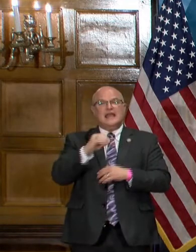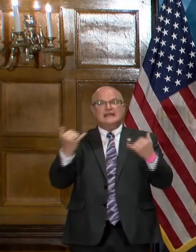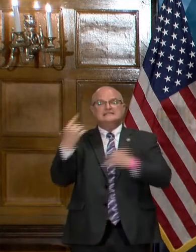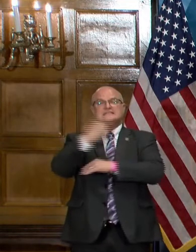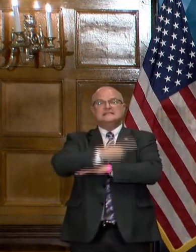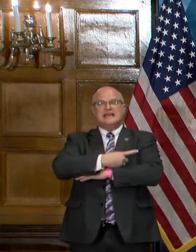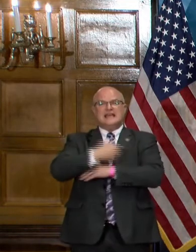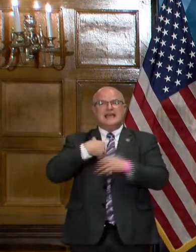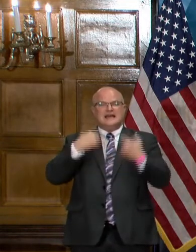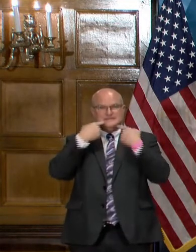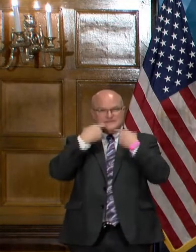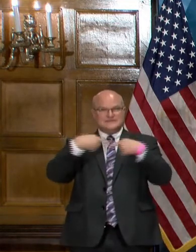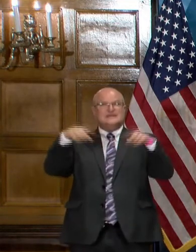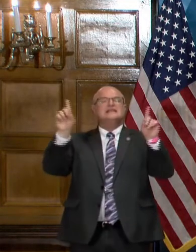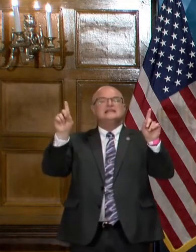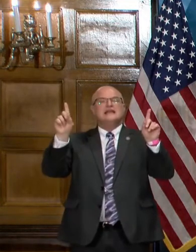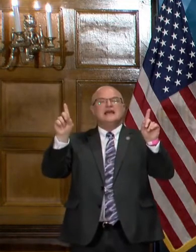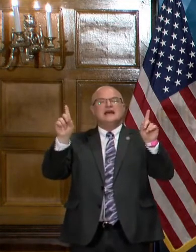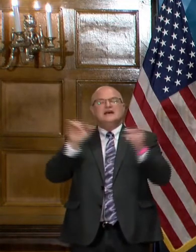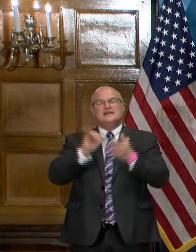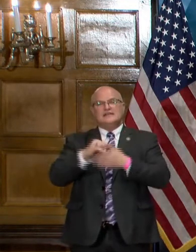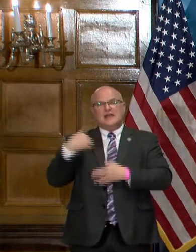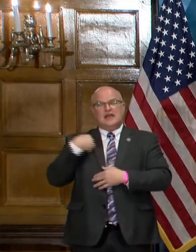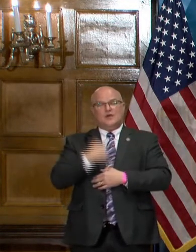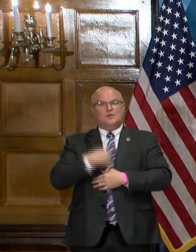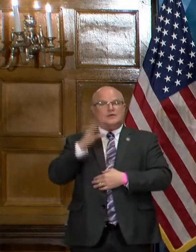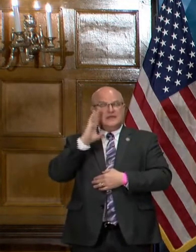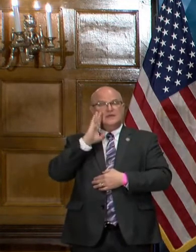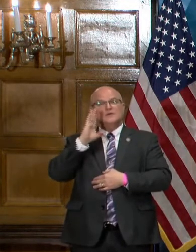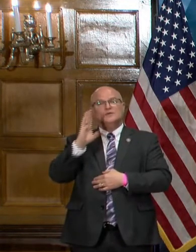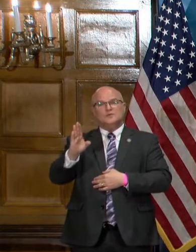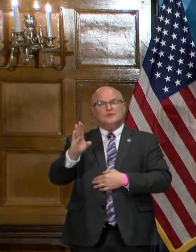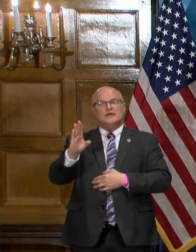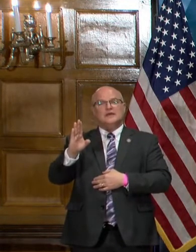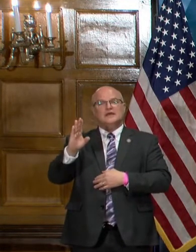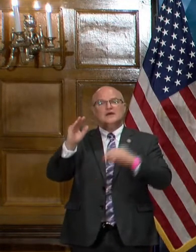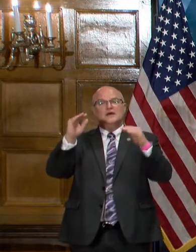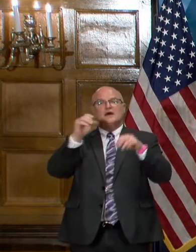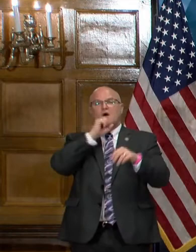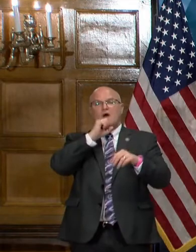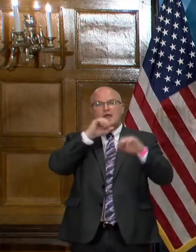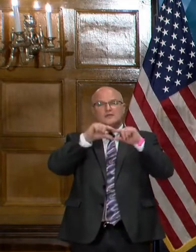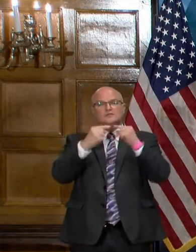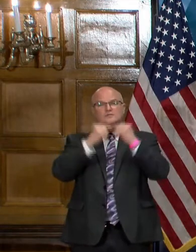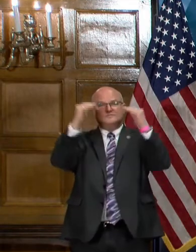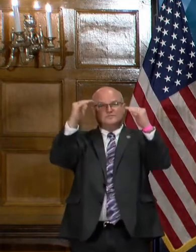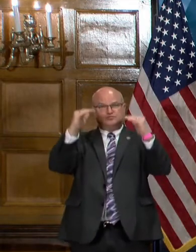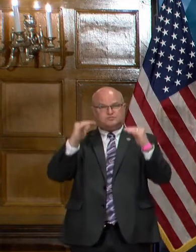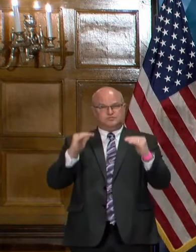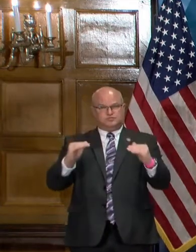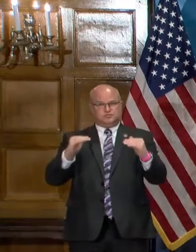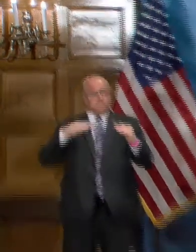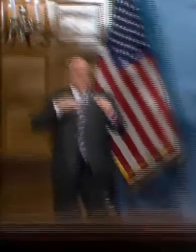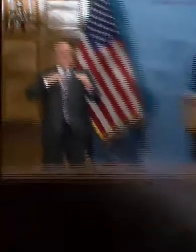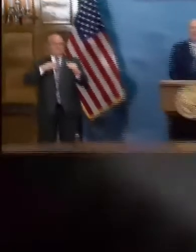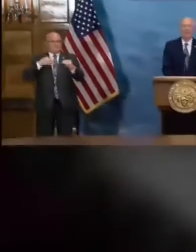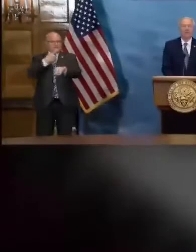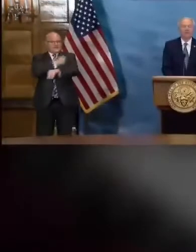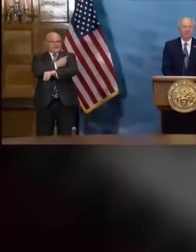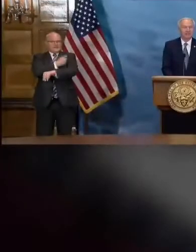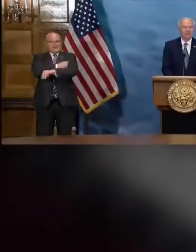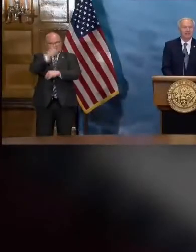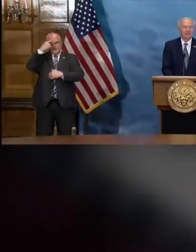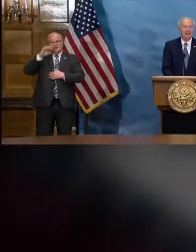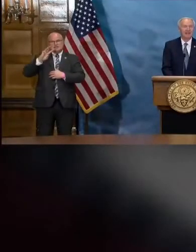I'm pleased to announce that we will be lowering the age group eligible for vaccination